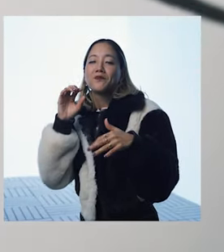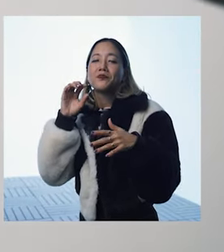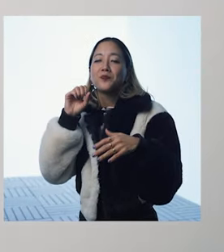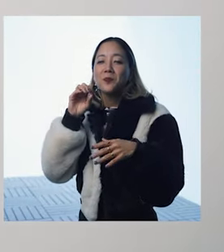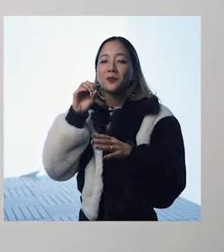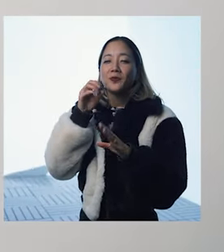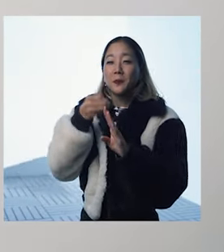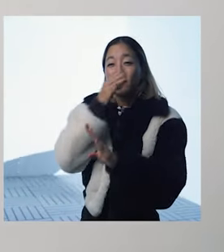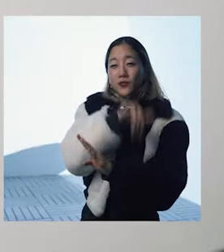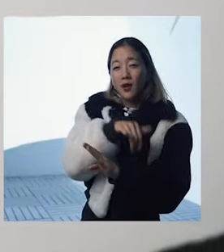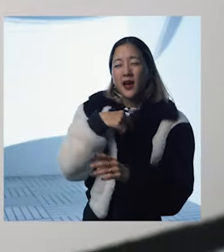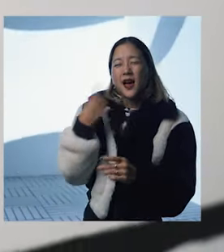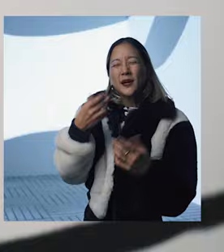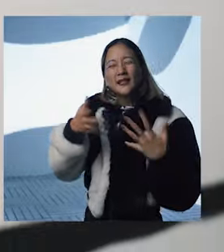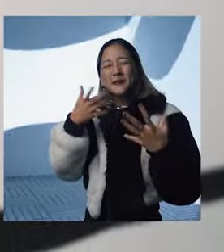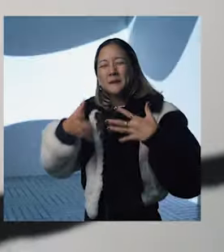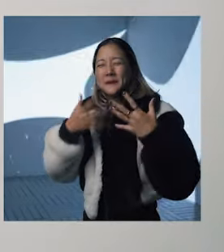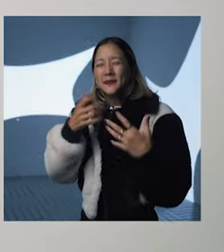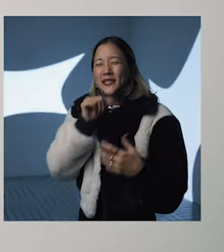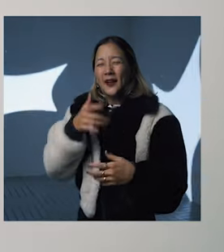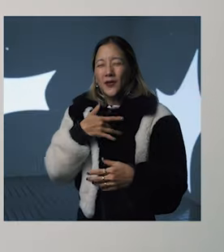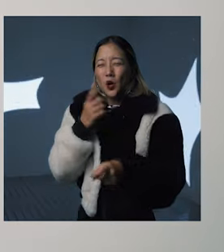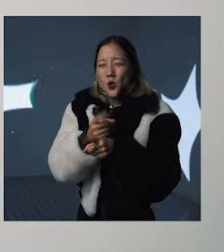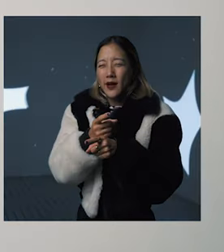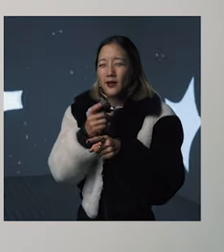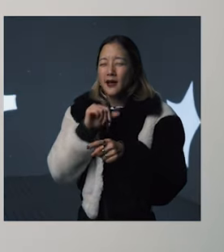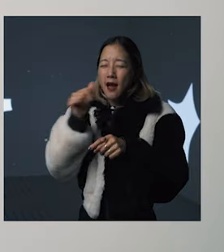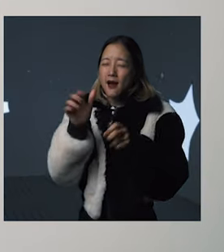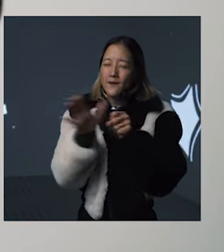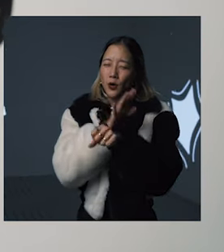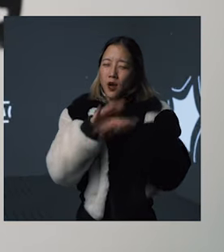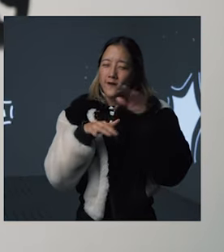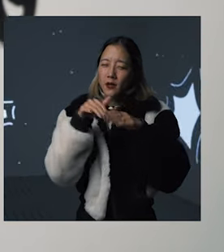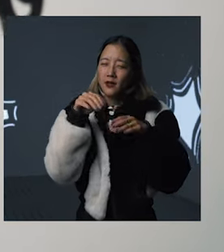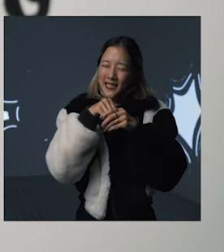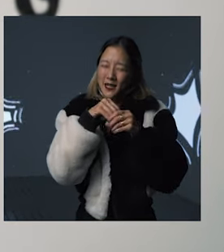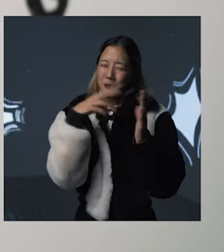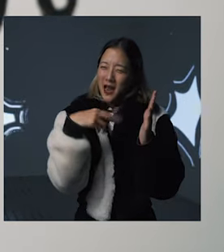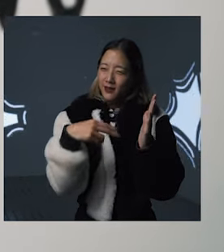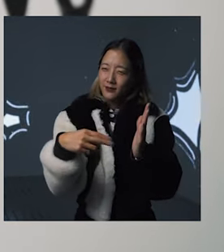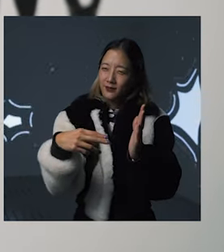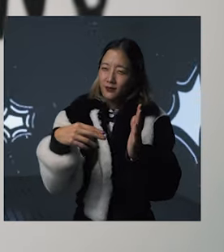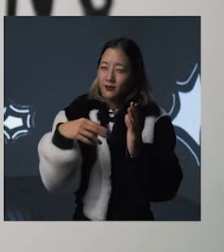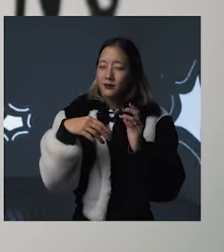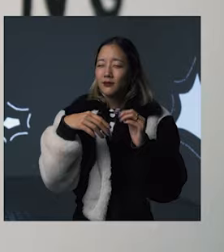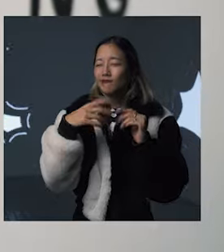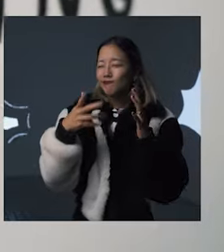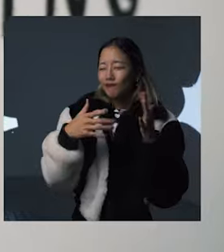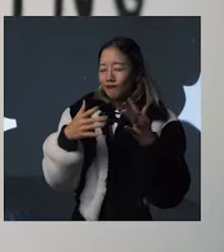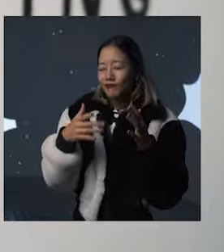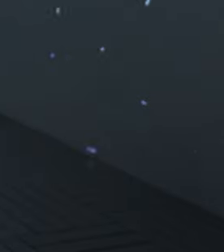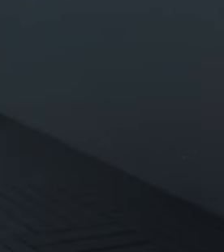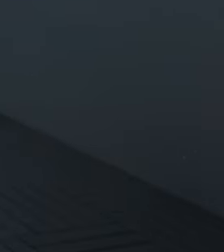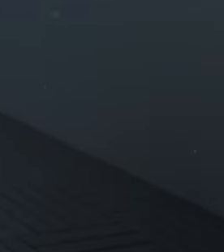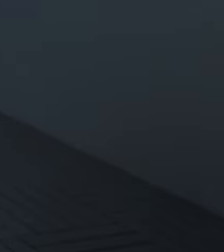sound yet. So when I was a painter, I have to say, I always felt not fully comfortable expressing myself in